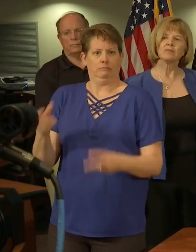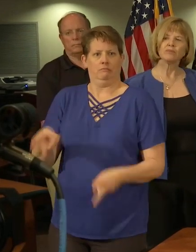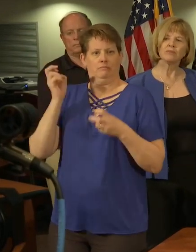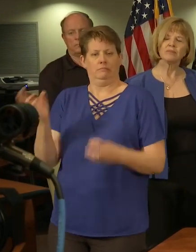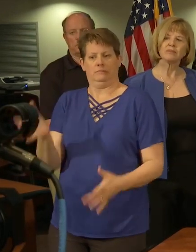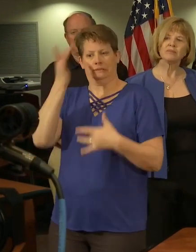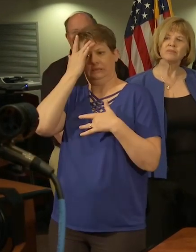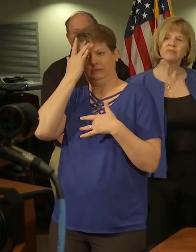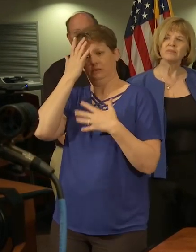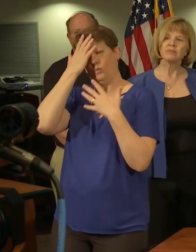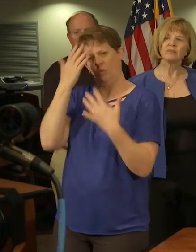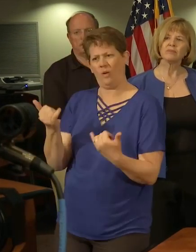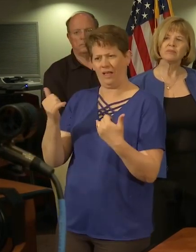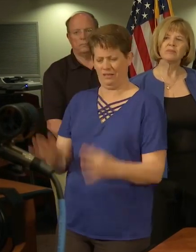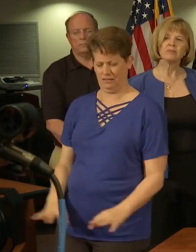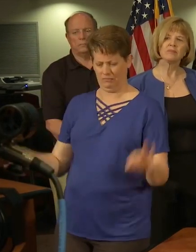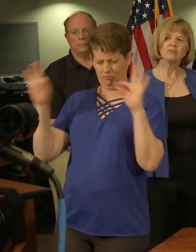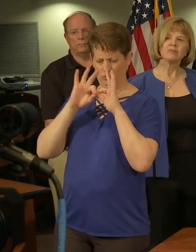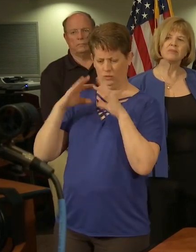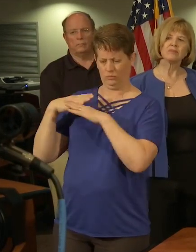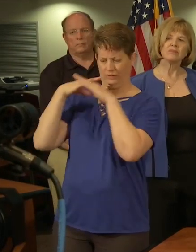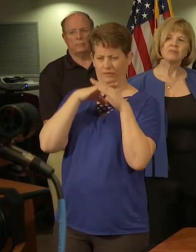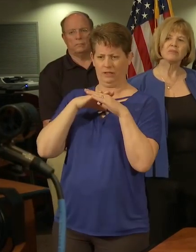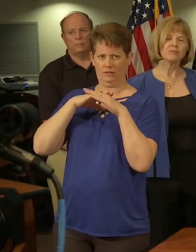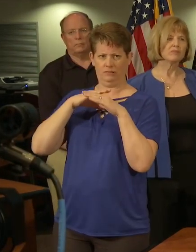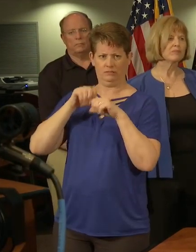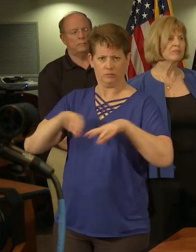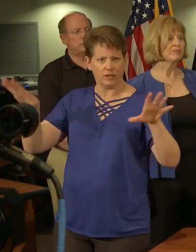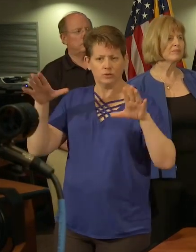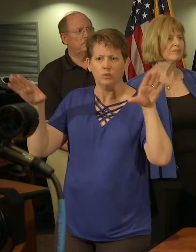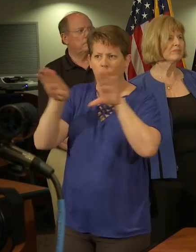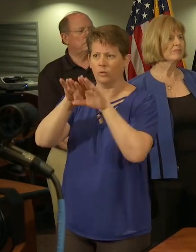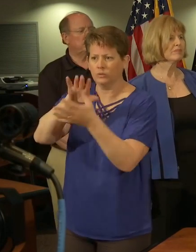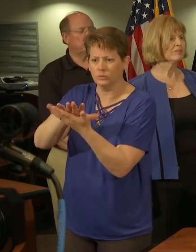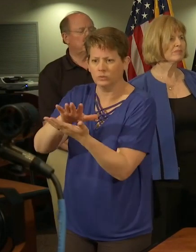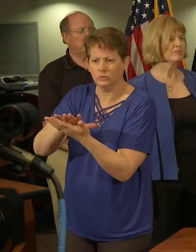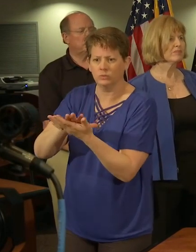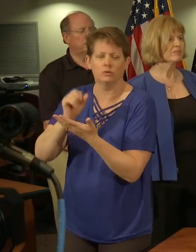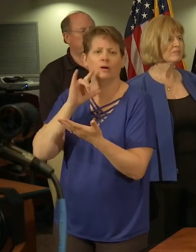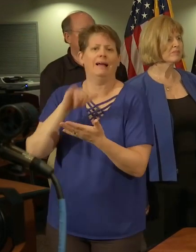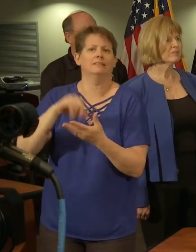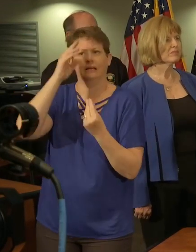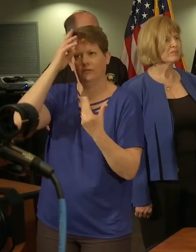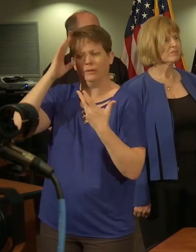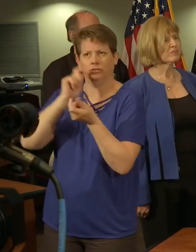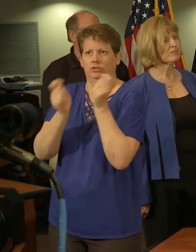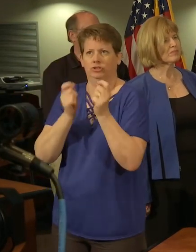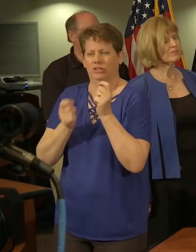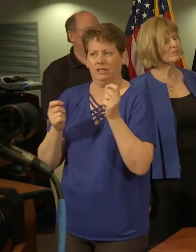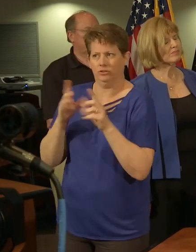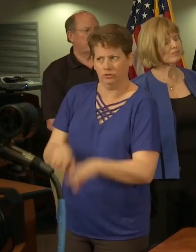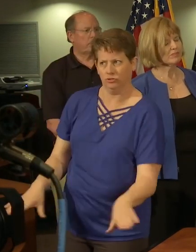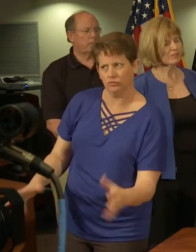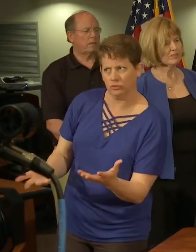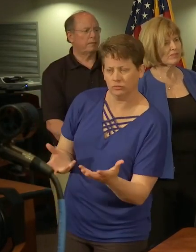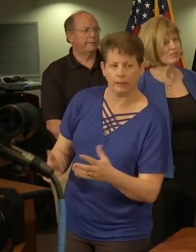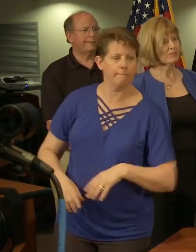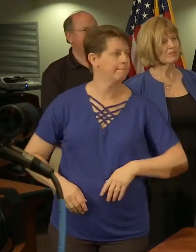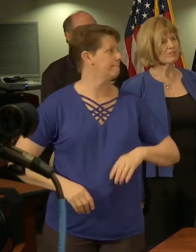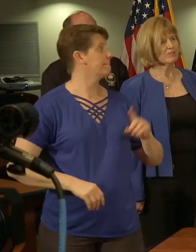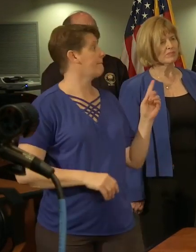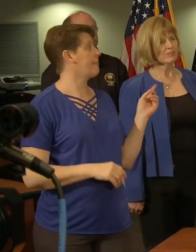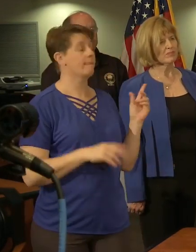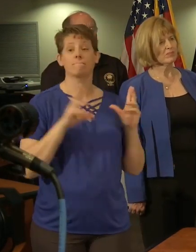is it important in preventing the spread that we close all the schools? Or has the information changed on children? No,